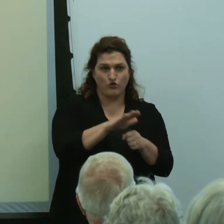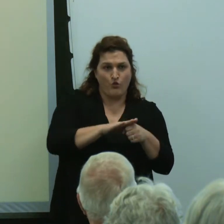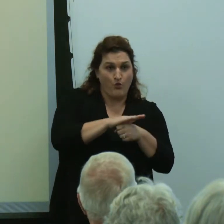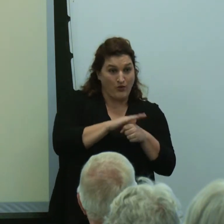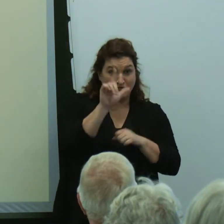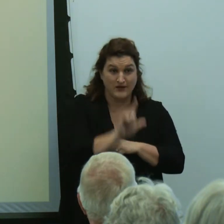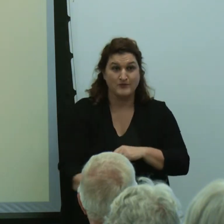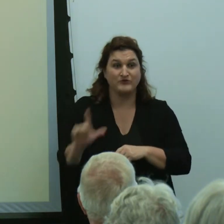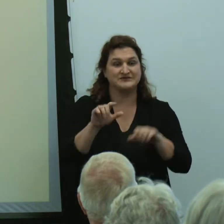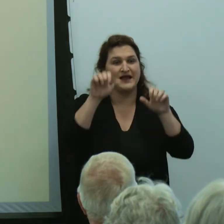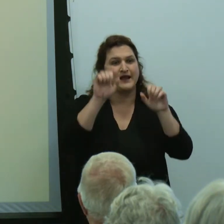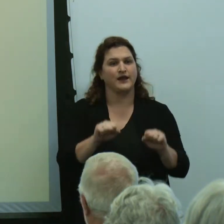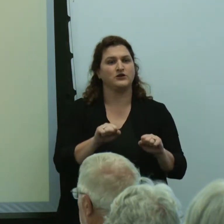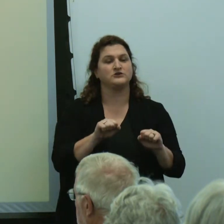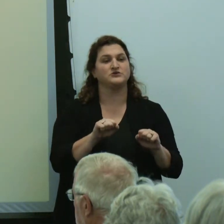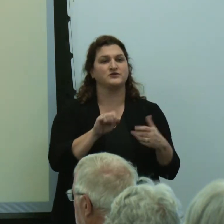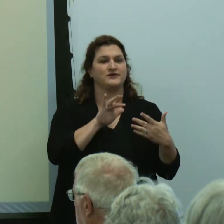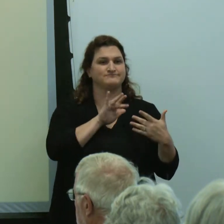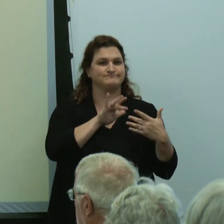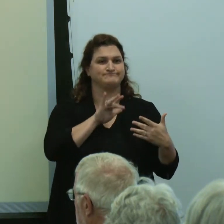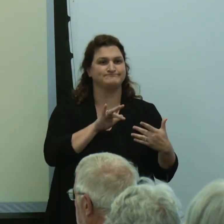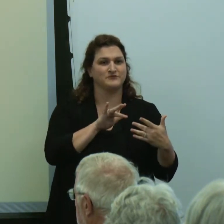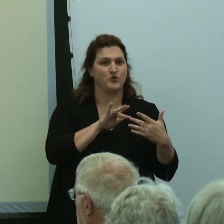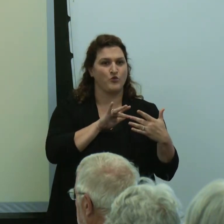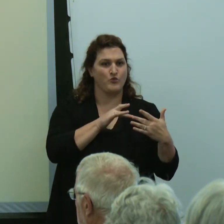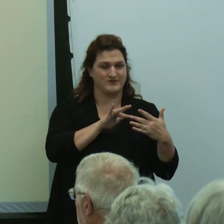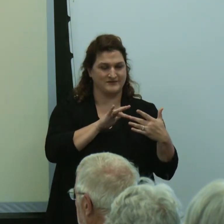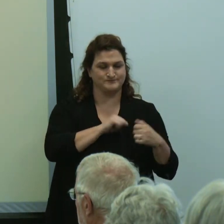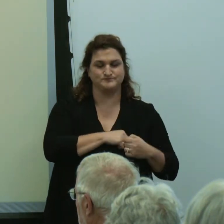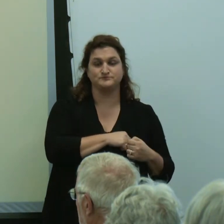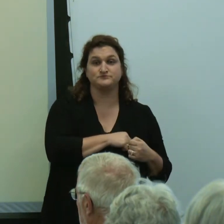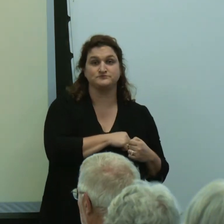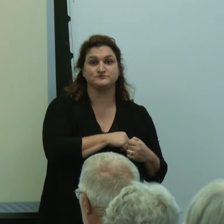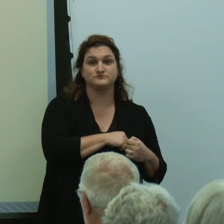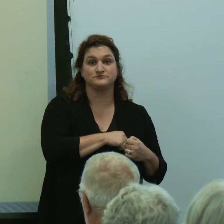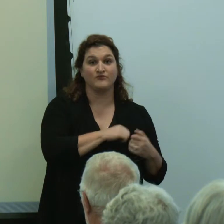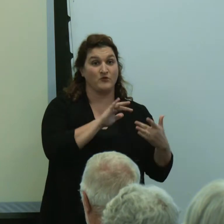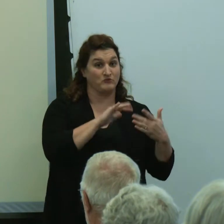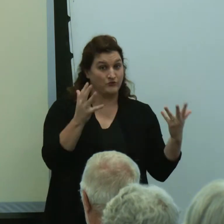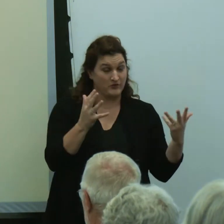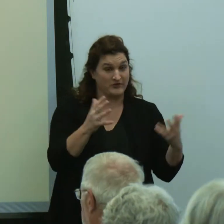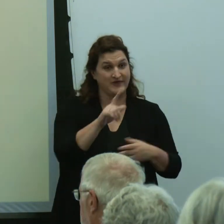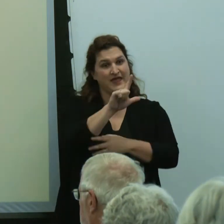check it out on our website, which is